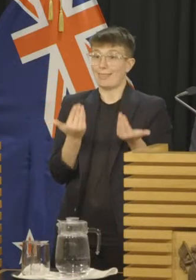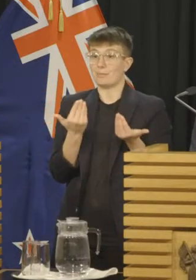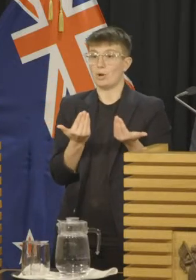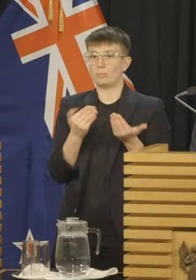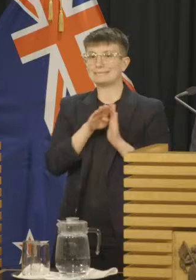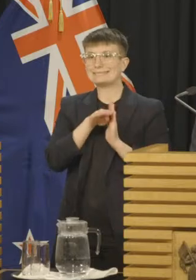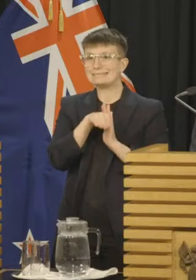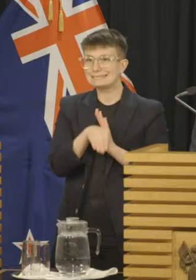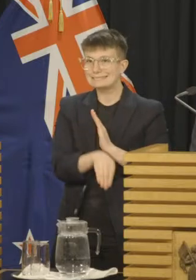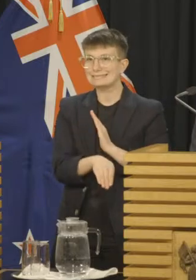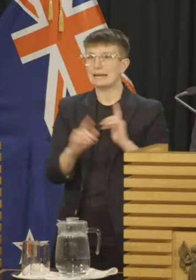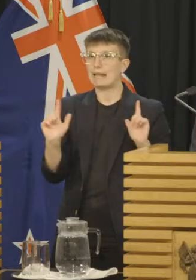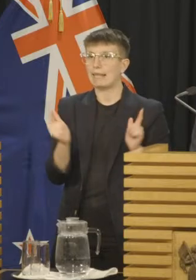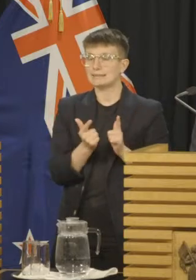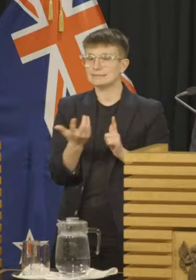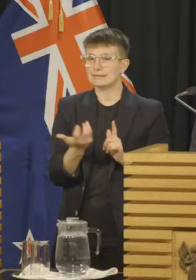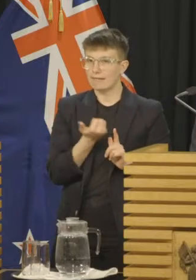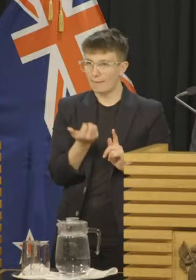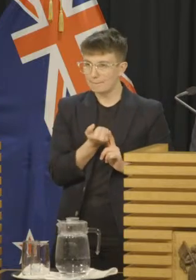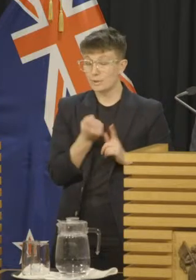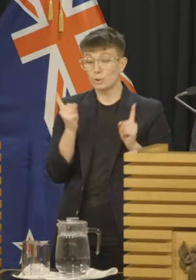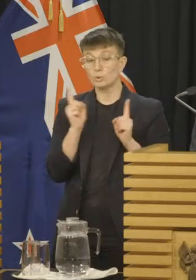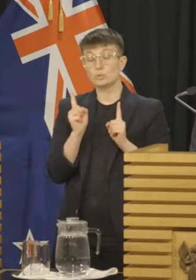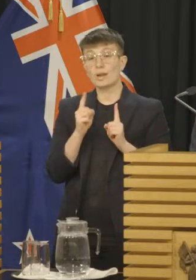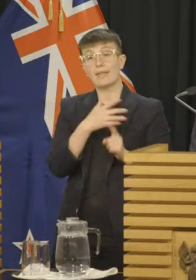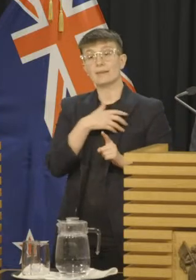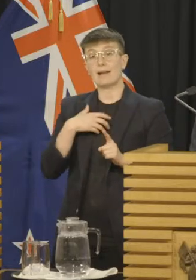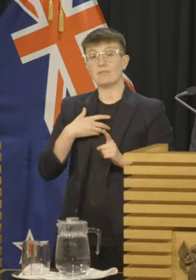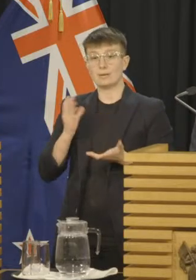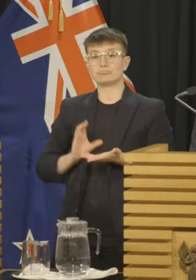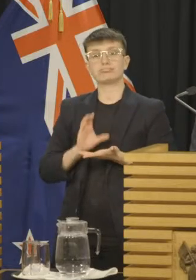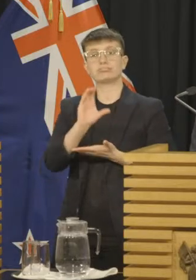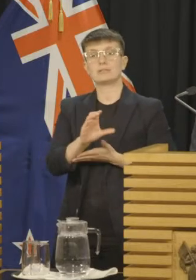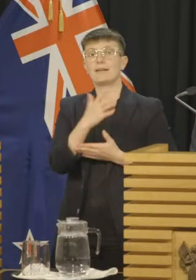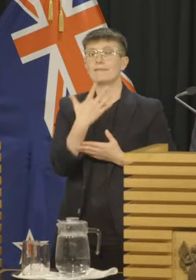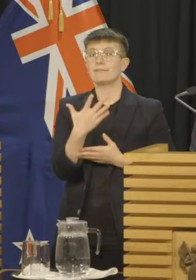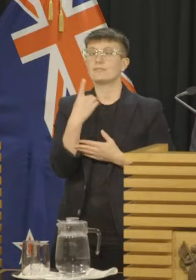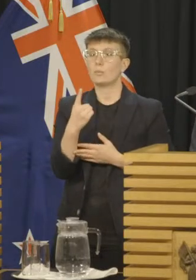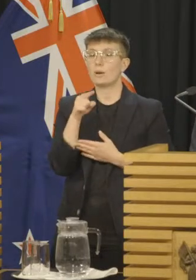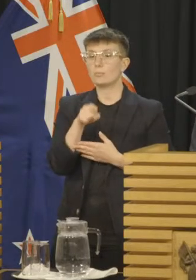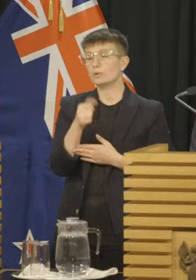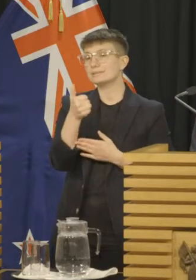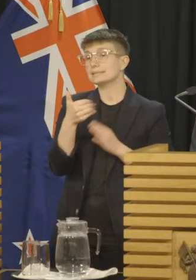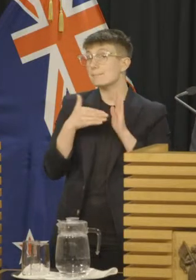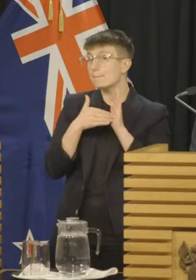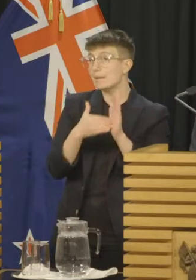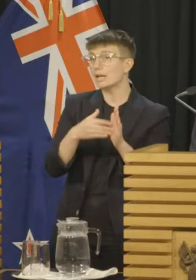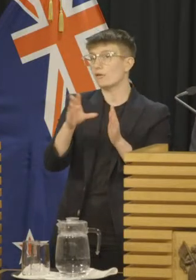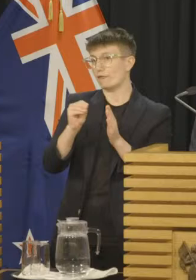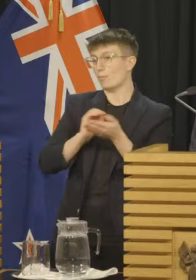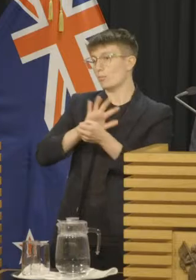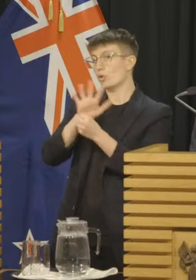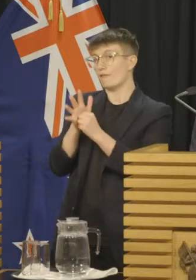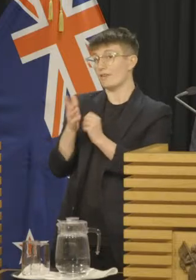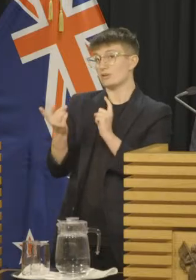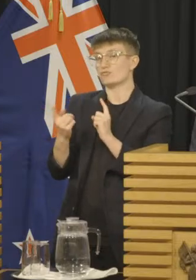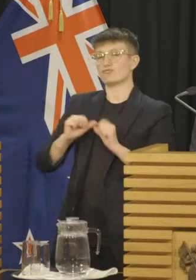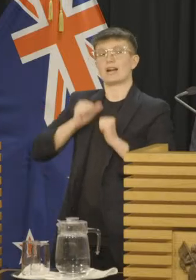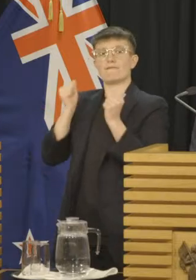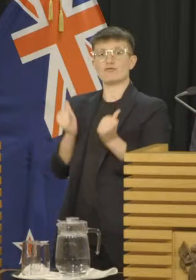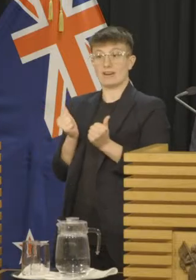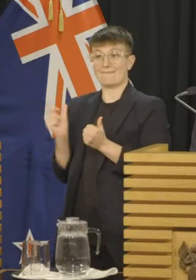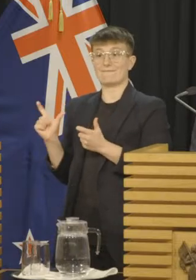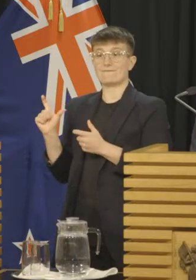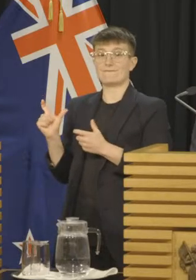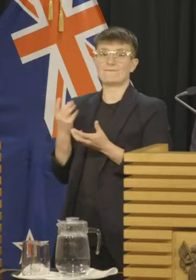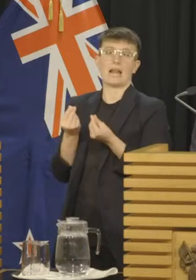investing $51.6 million from the COVID Recovery Fund to help protect jobs and stabilise the sector. You recall